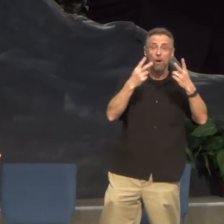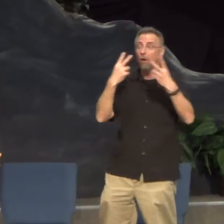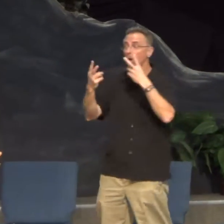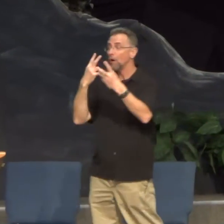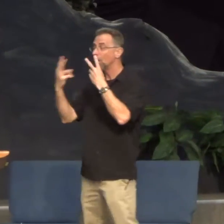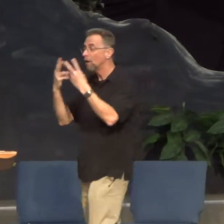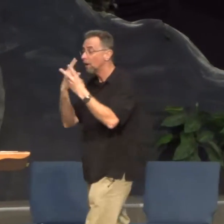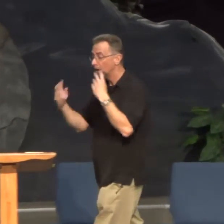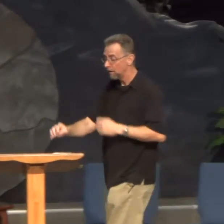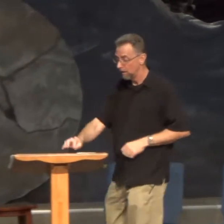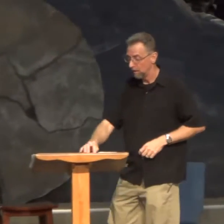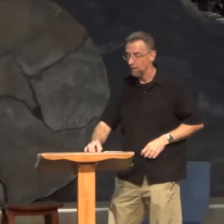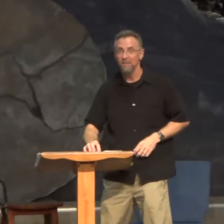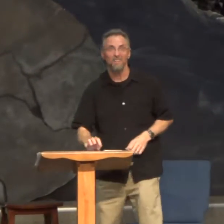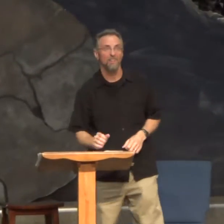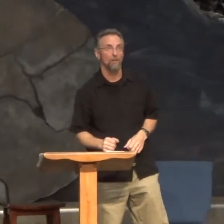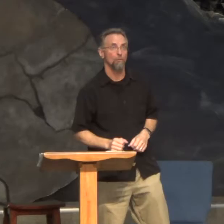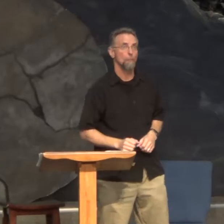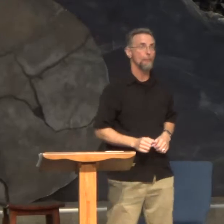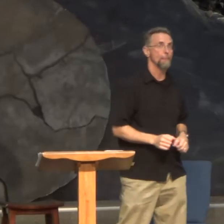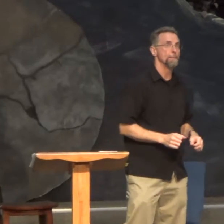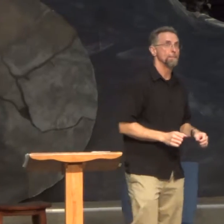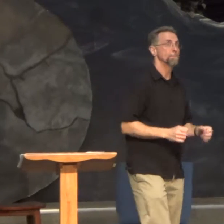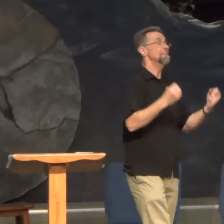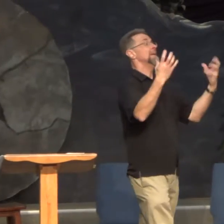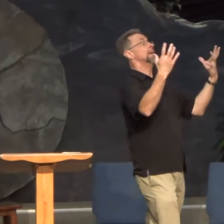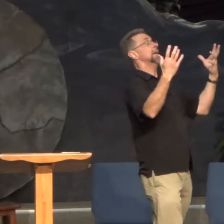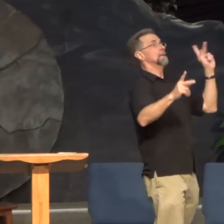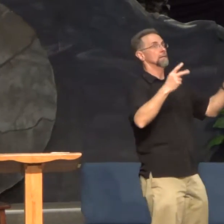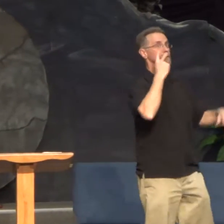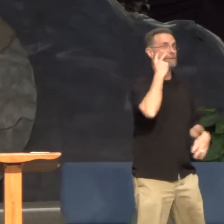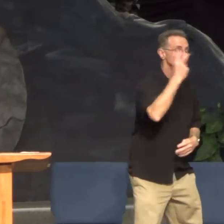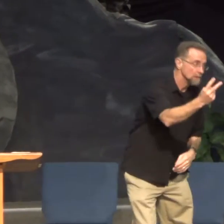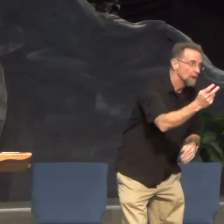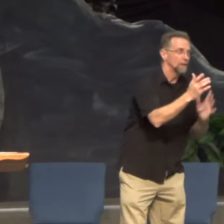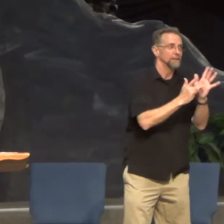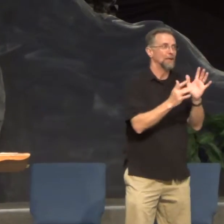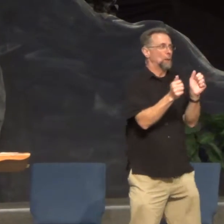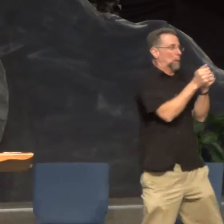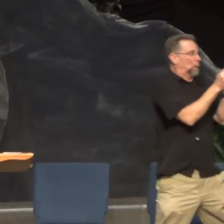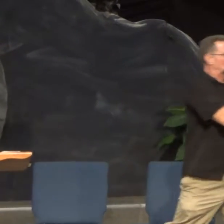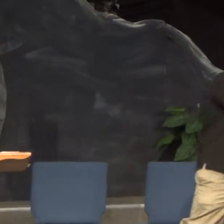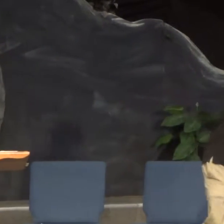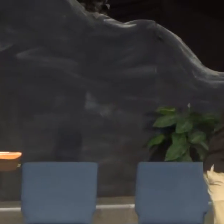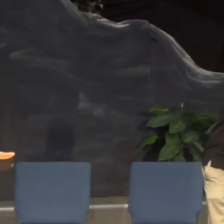But there were so many people that saw him. We see here that many people saw him.